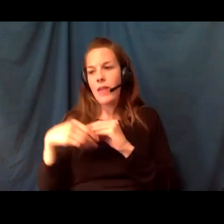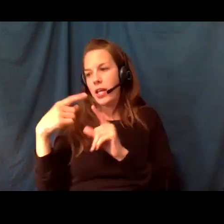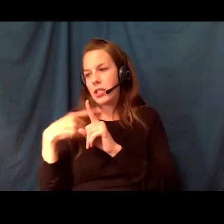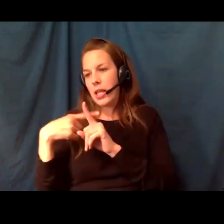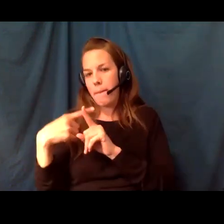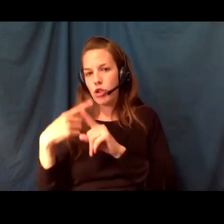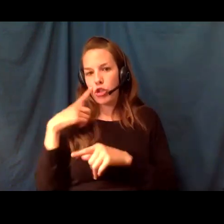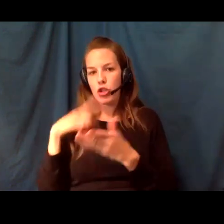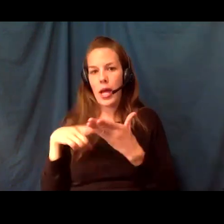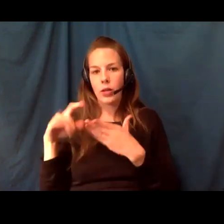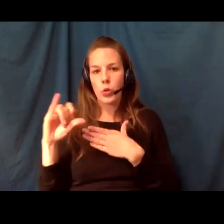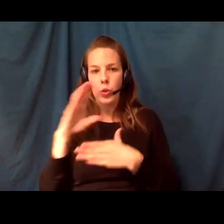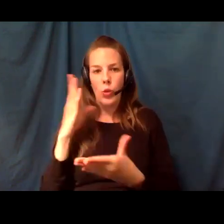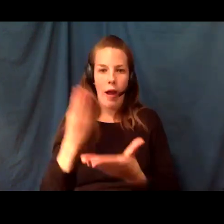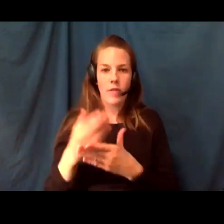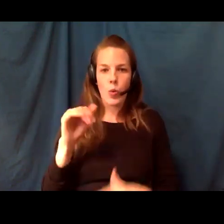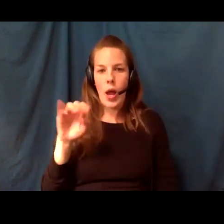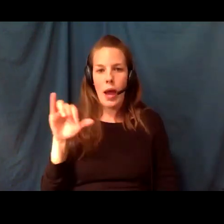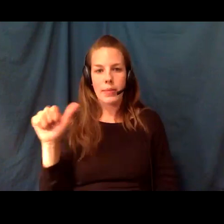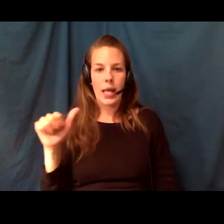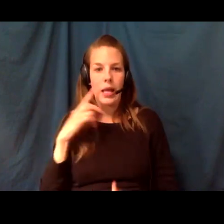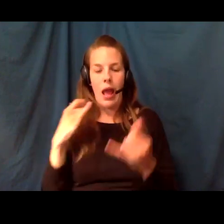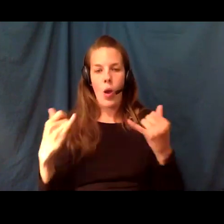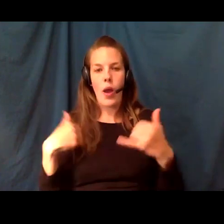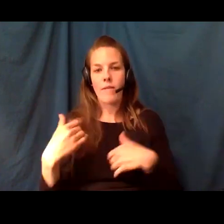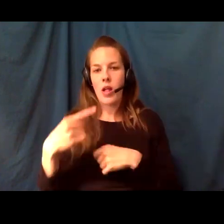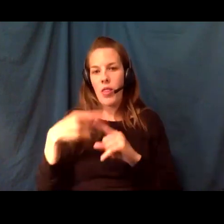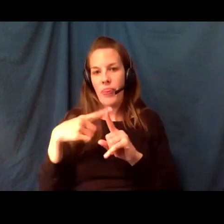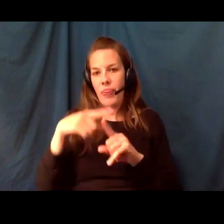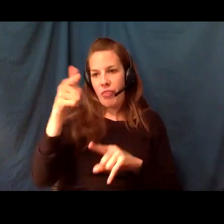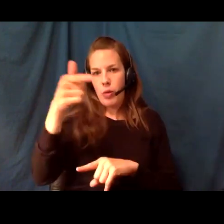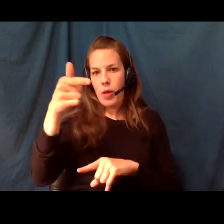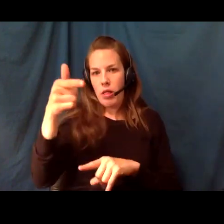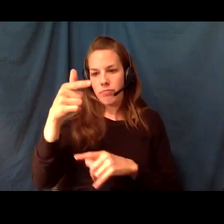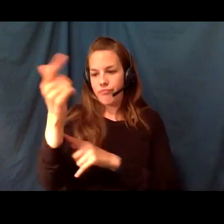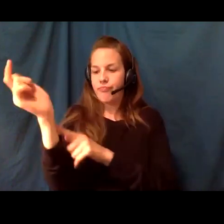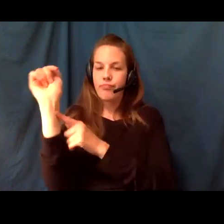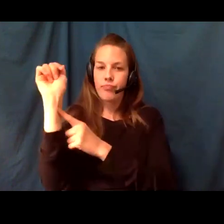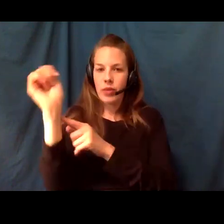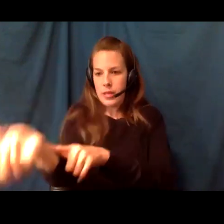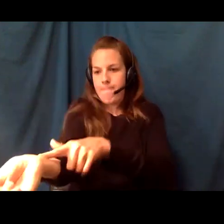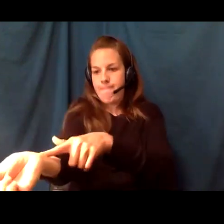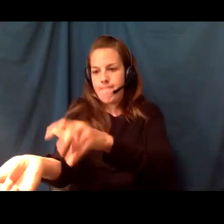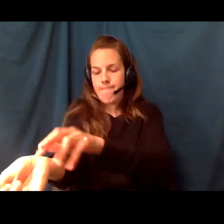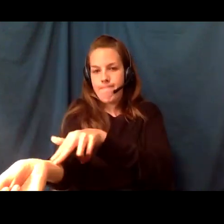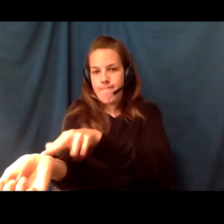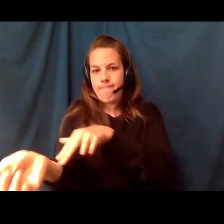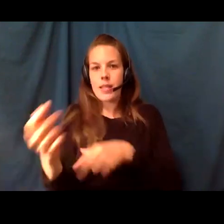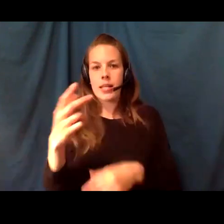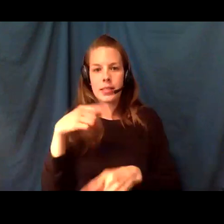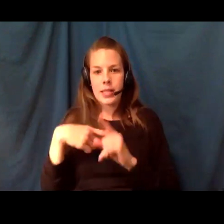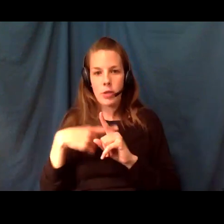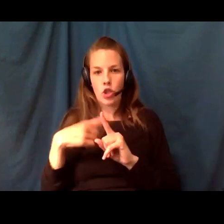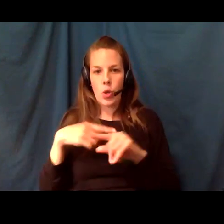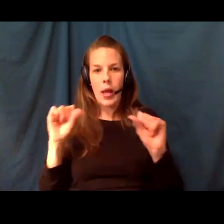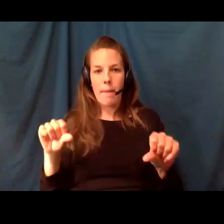you arrive at the YMCA now, we actually have thermal scanners where you stick your wrist up underneath. It's able to read your temperature, and we're able to